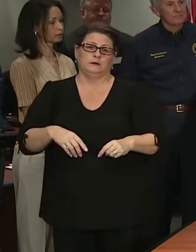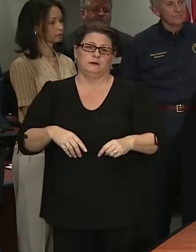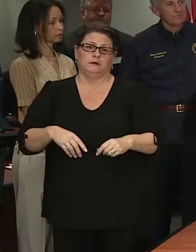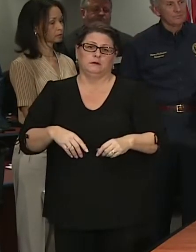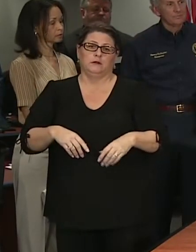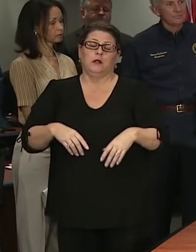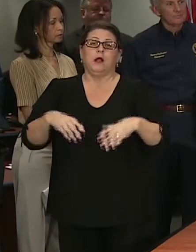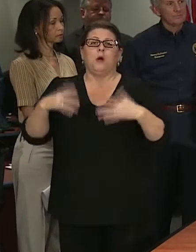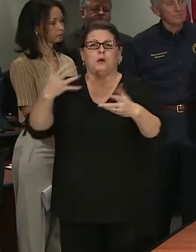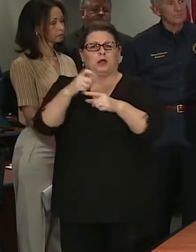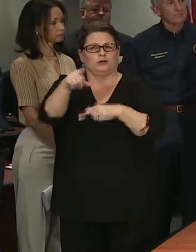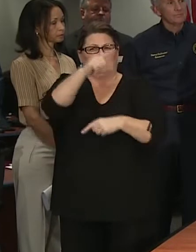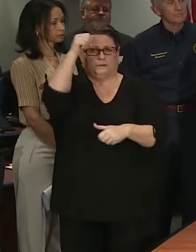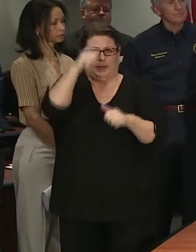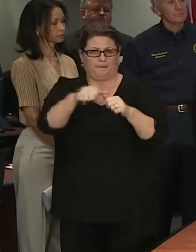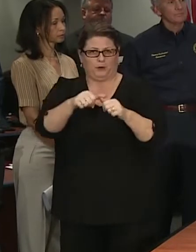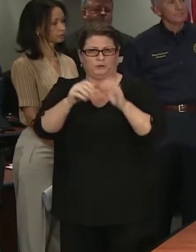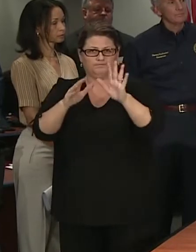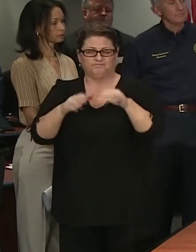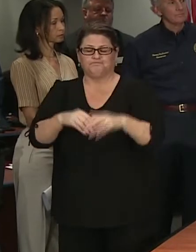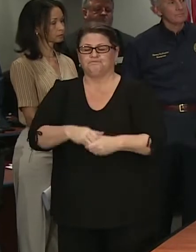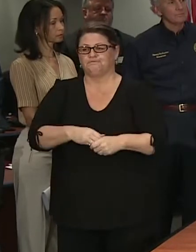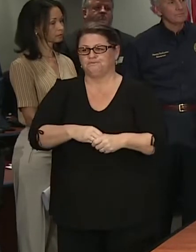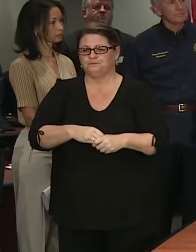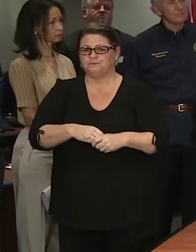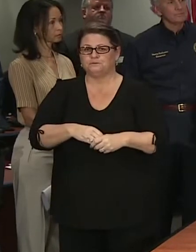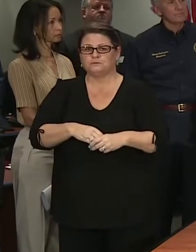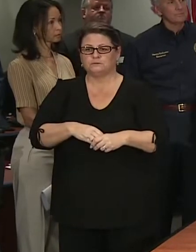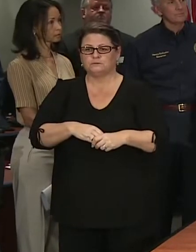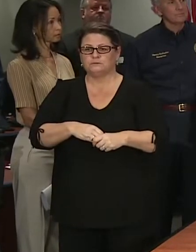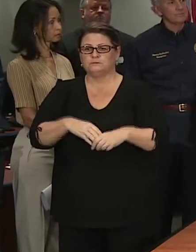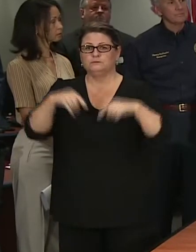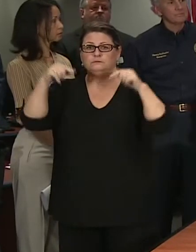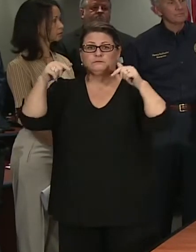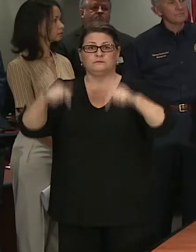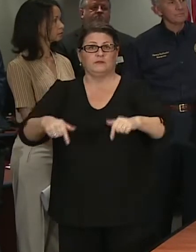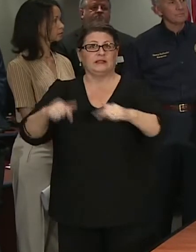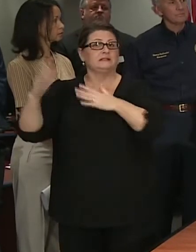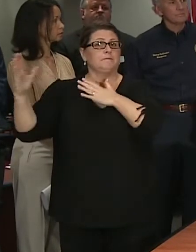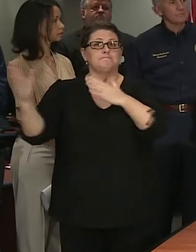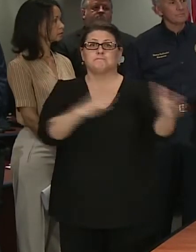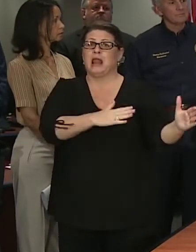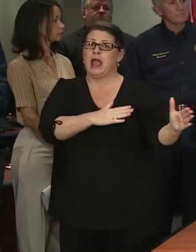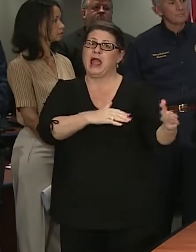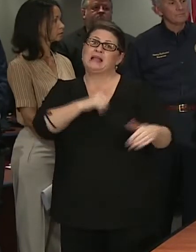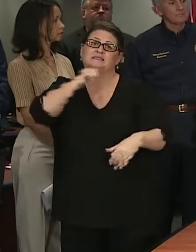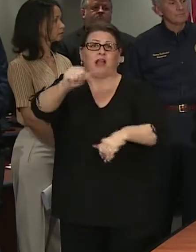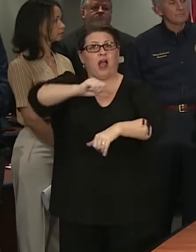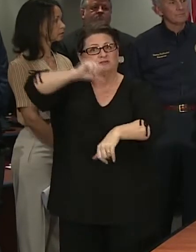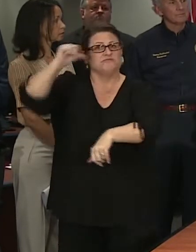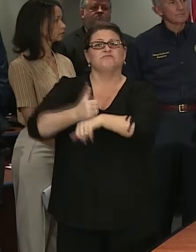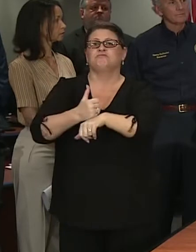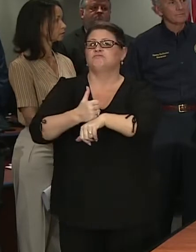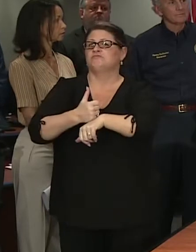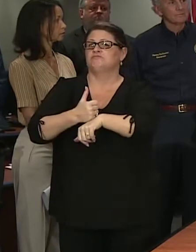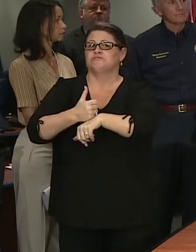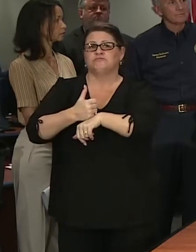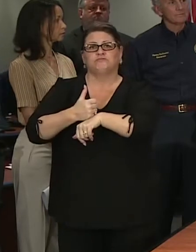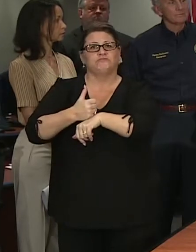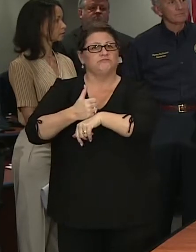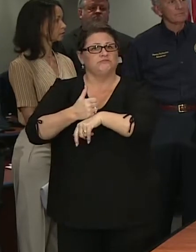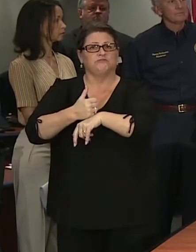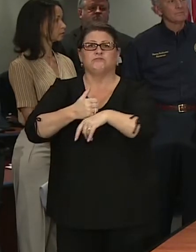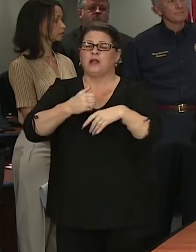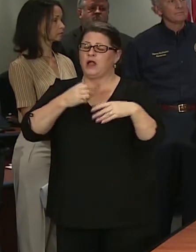key takeaways from this, just want to say that this is a contingency plan. This is a plan that we will have